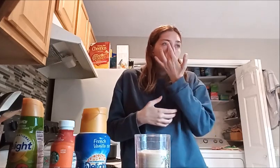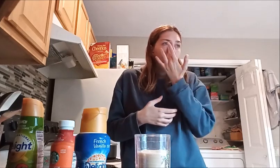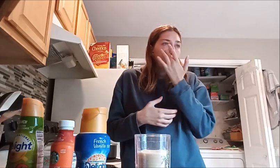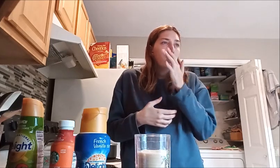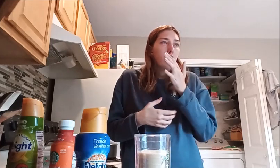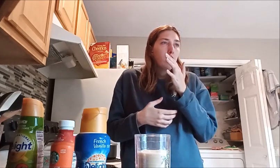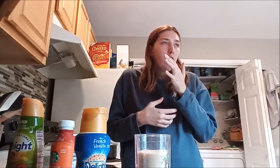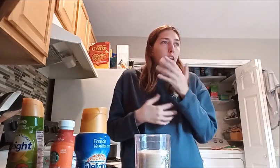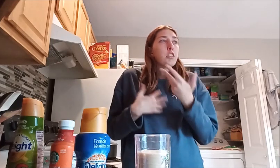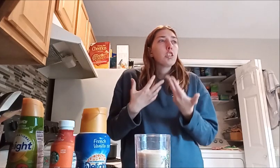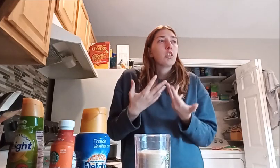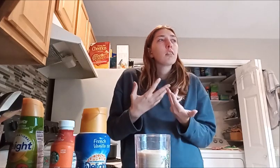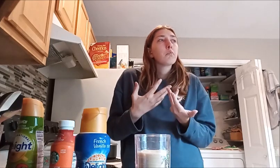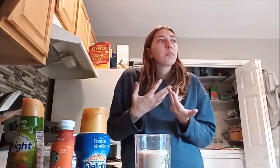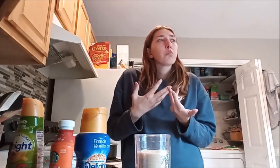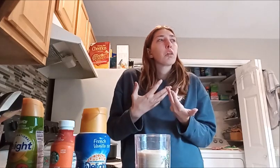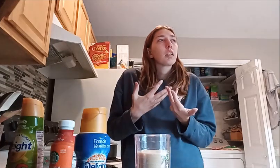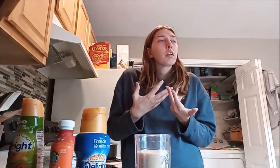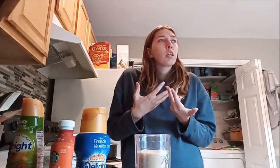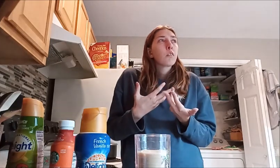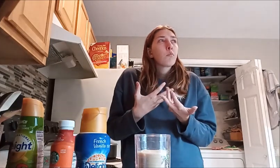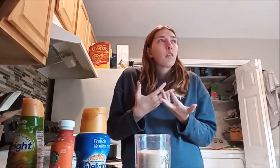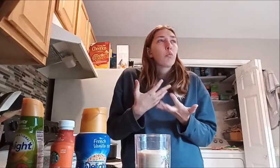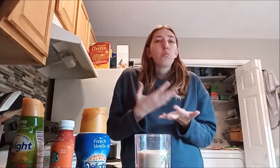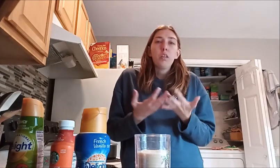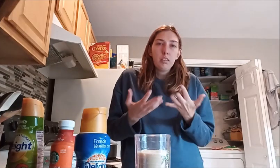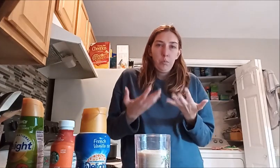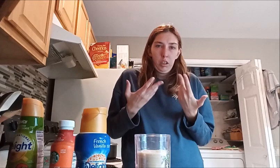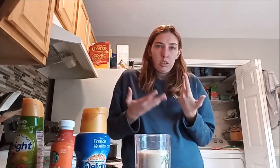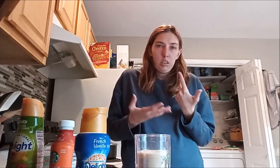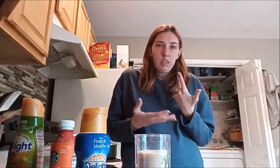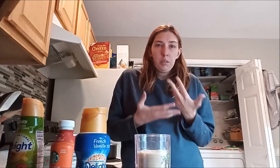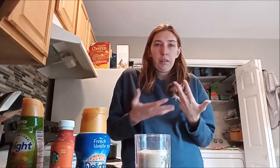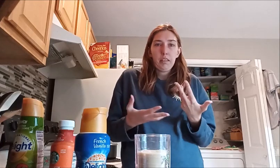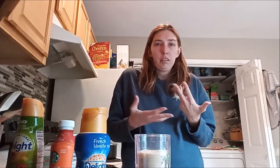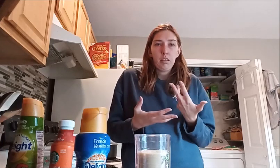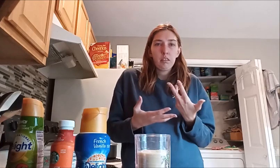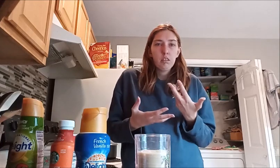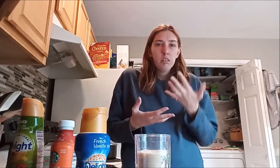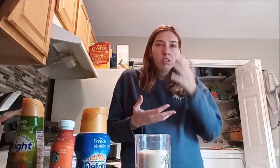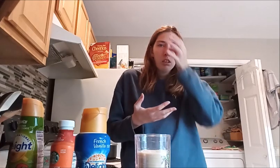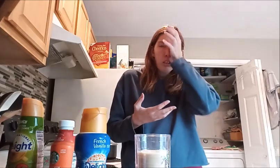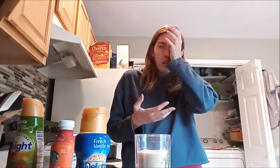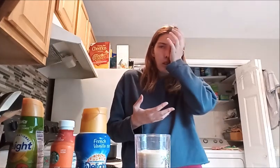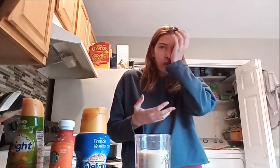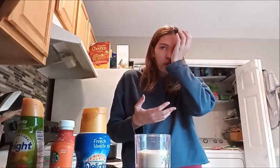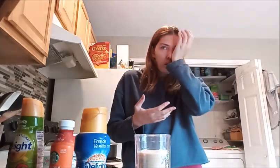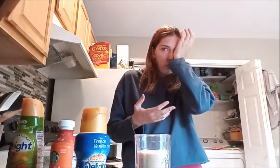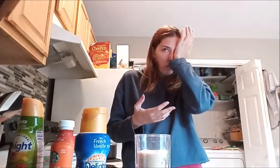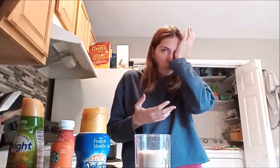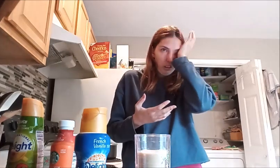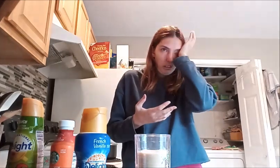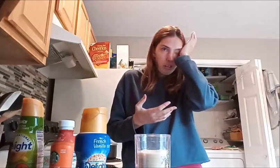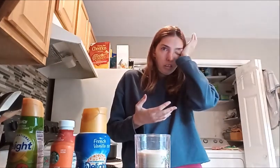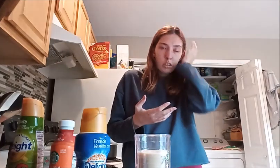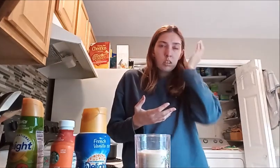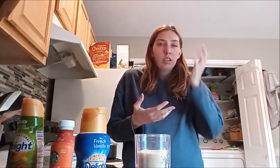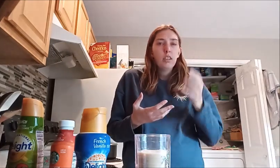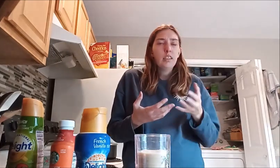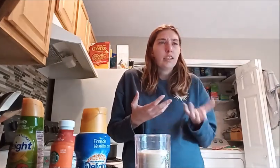should have been more willing to participate in things, or like in activities, if that makes sense.